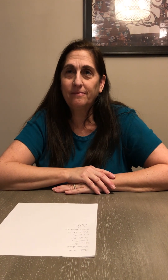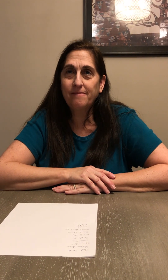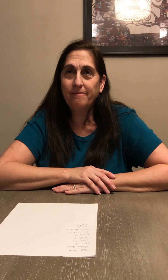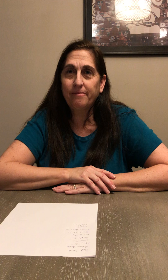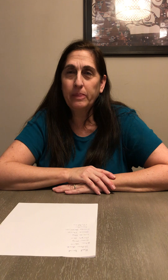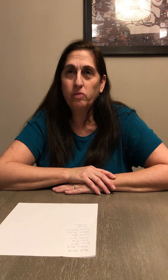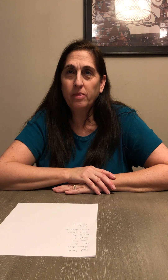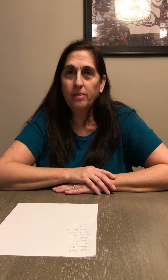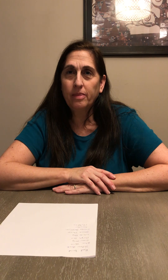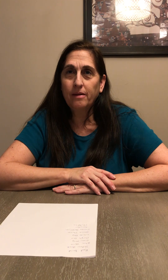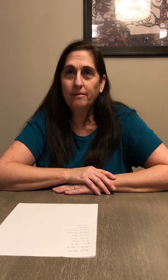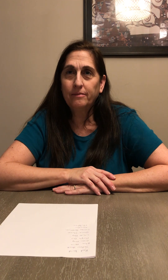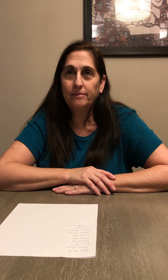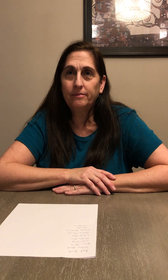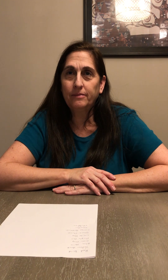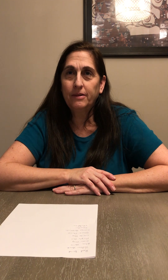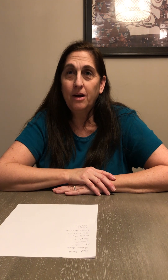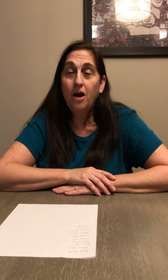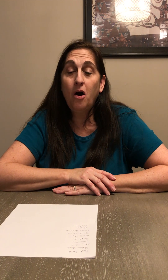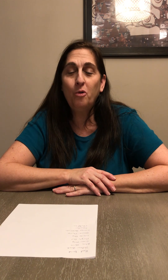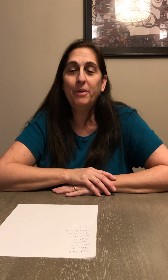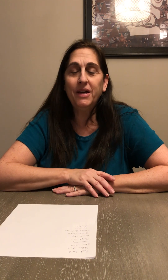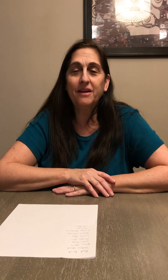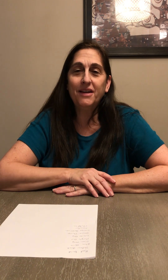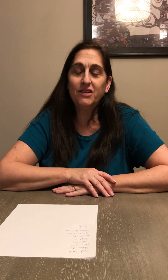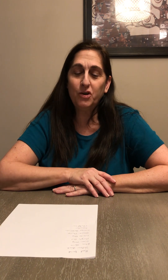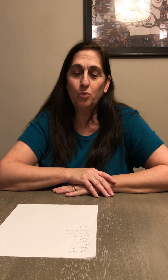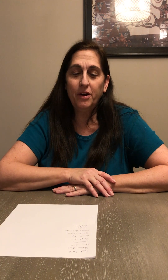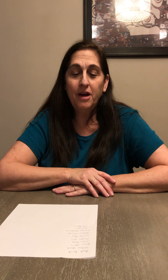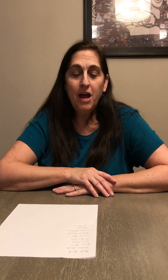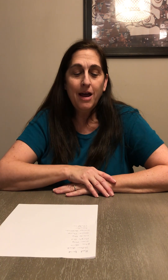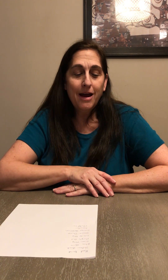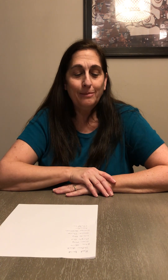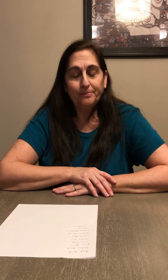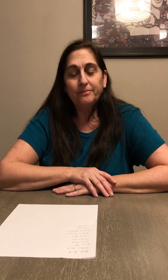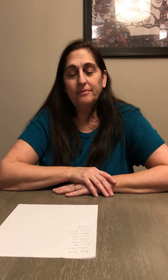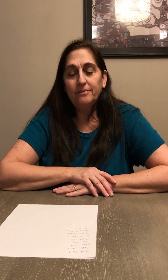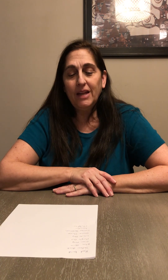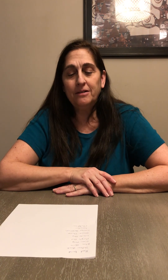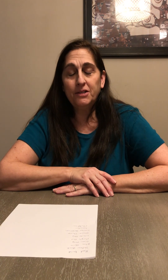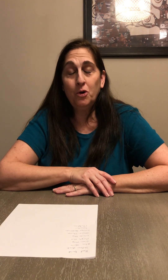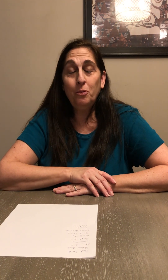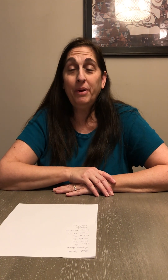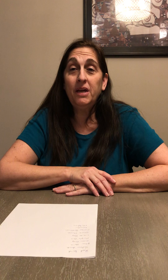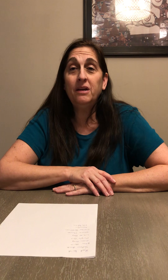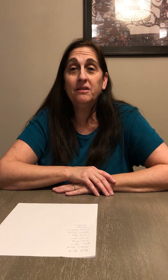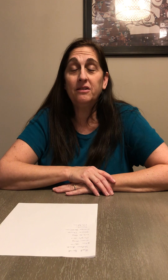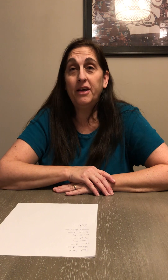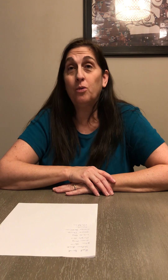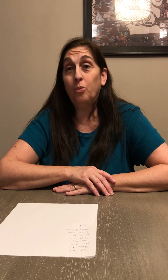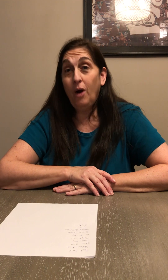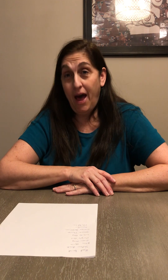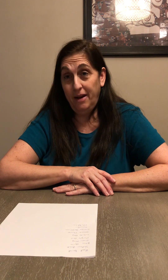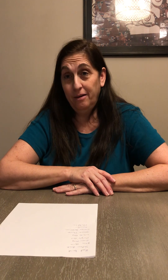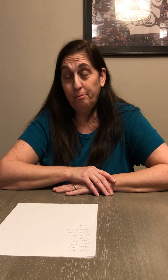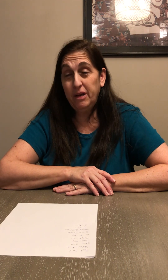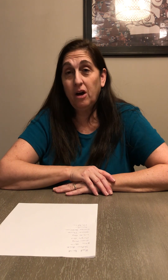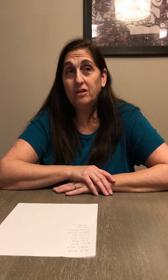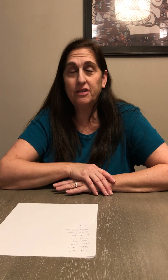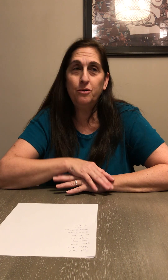about was what is pink? Oh, pink, that's a good one. So pink is like red because, and you can